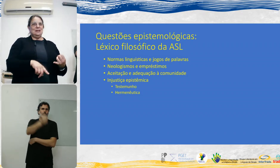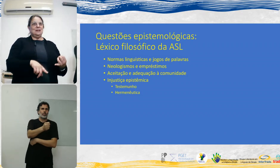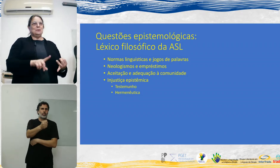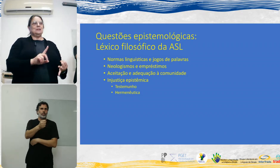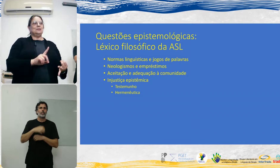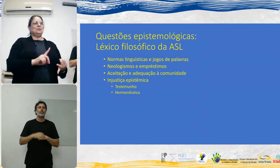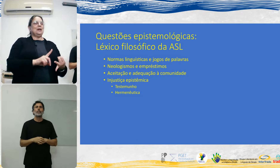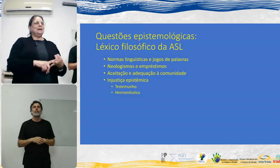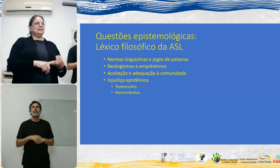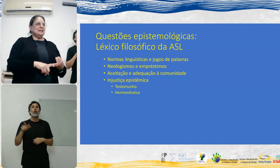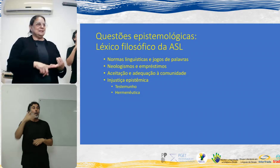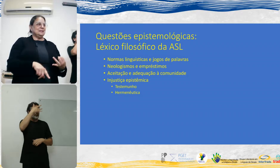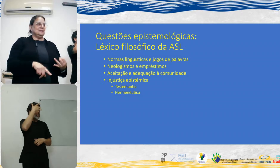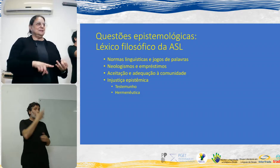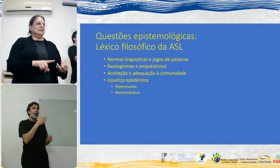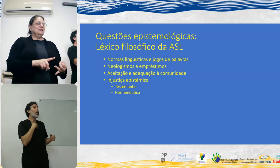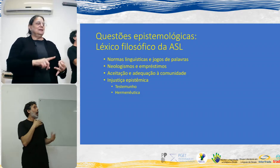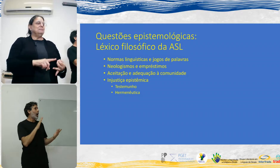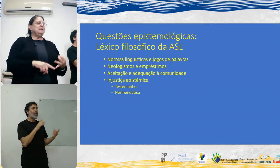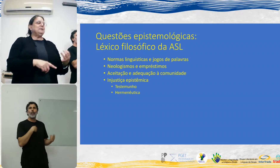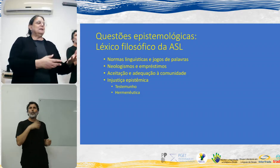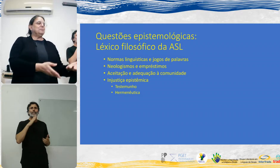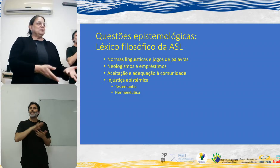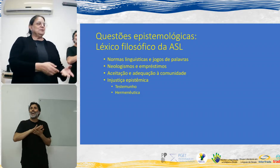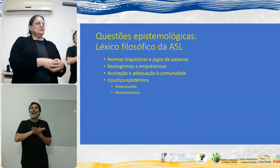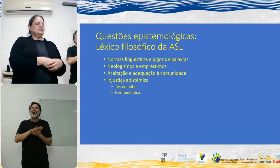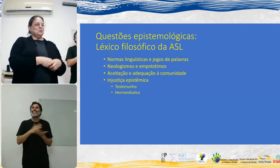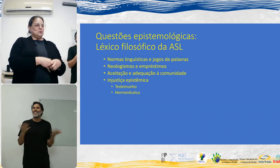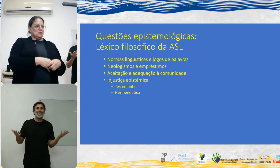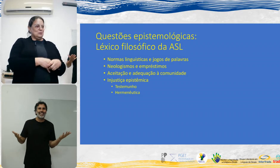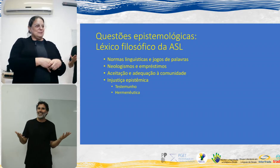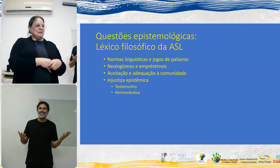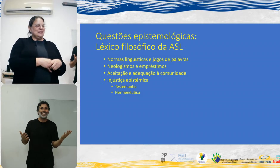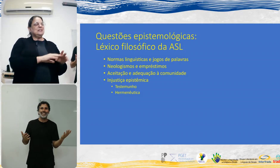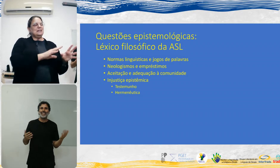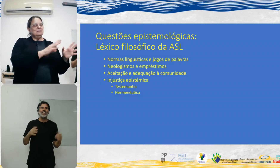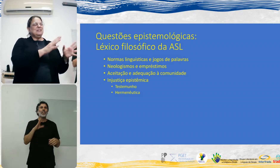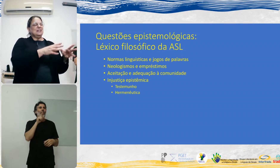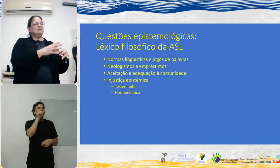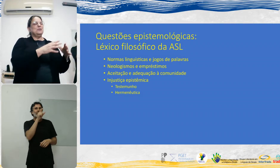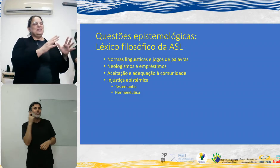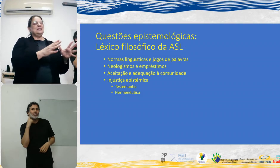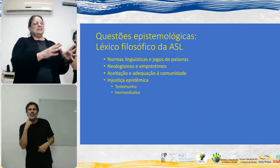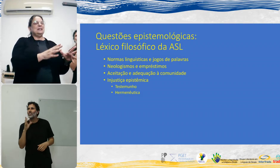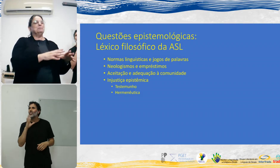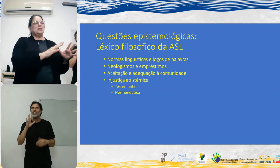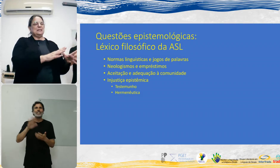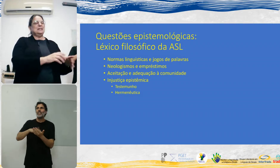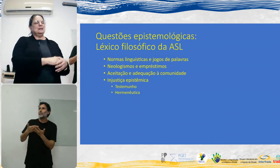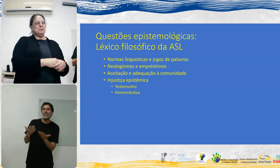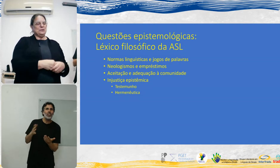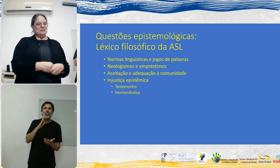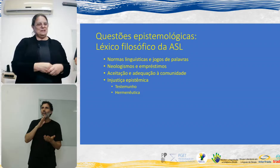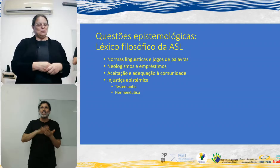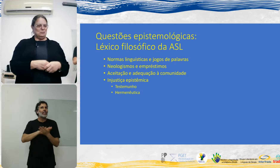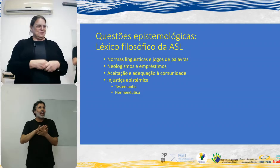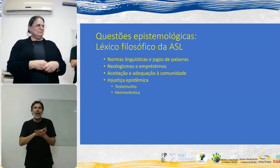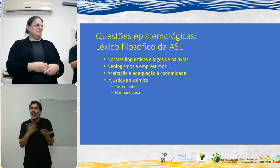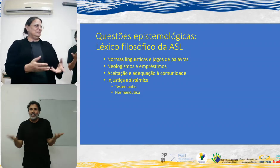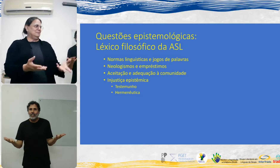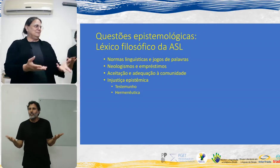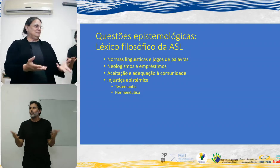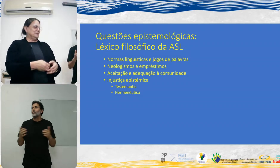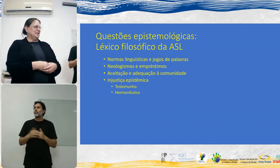sign language, who can't assess it, maybe that person's in the room, let's say for the example, let's say that person's in the room,